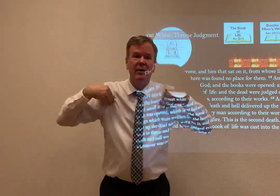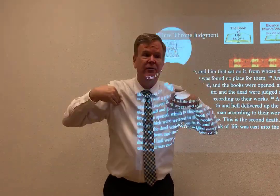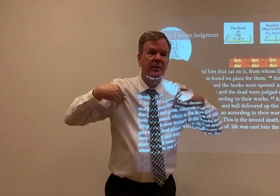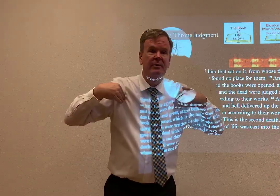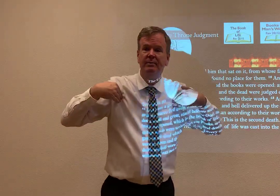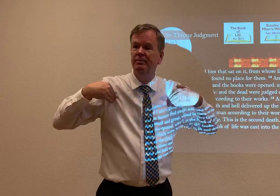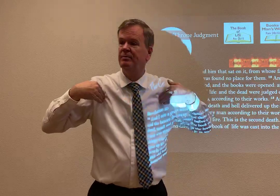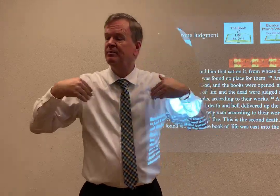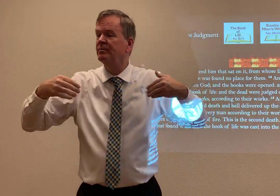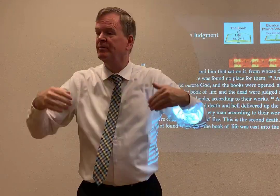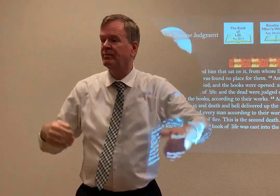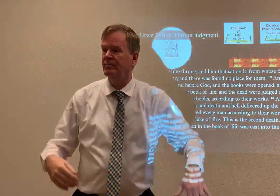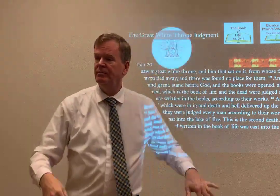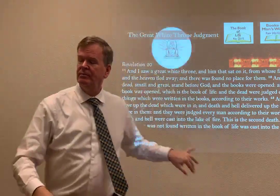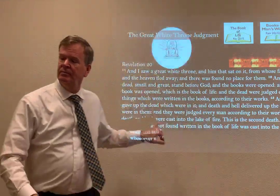Any questions before we go?